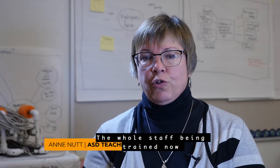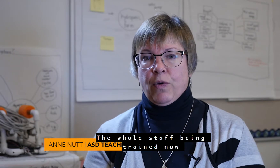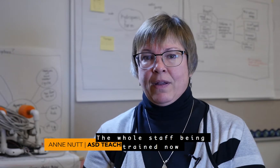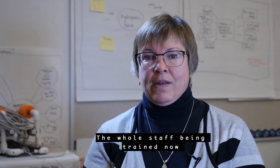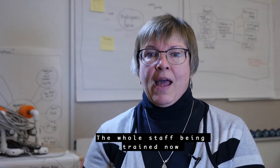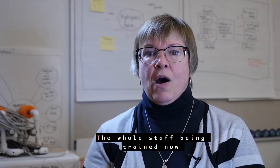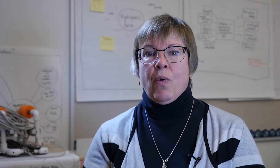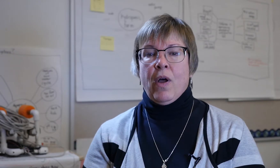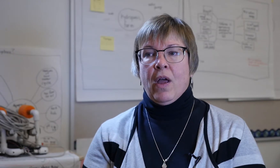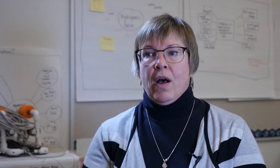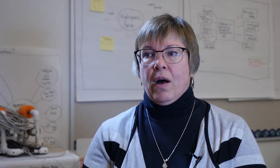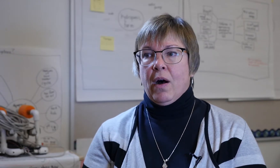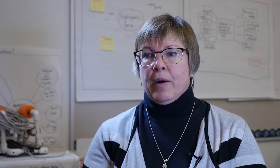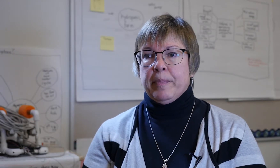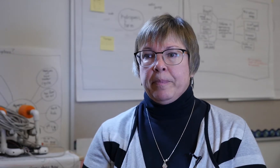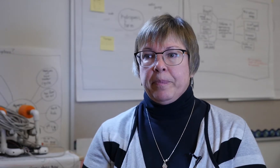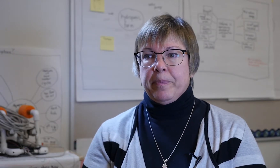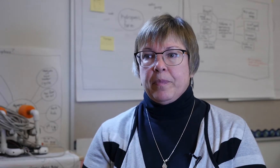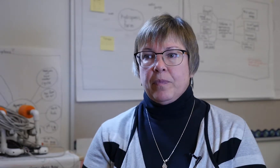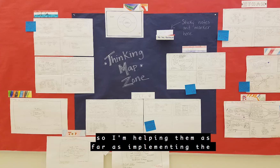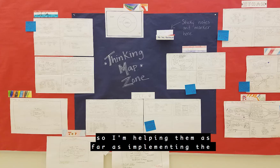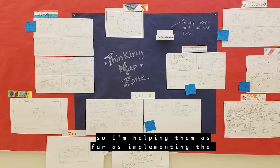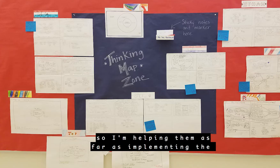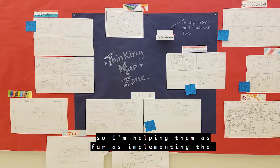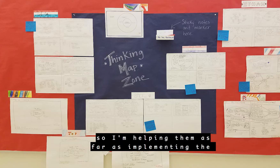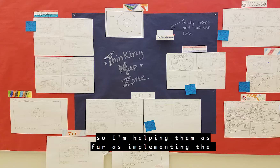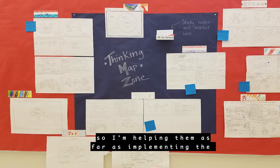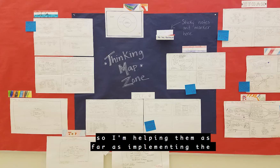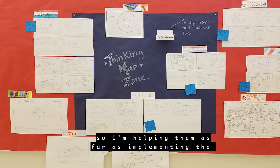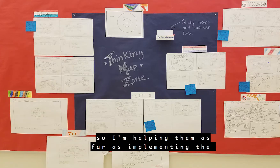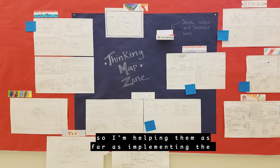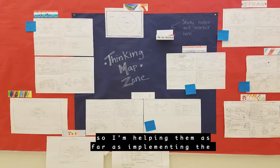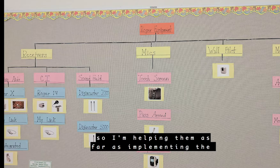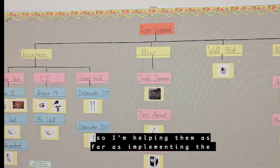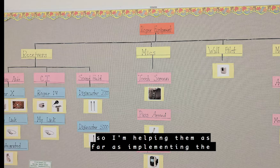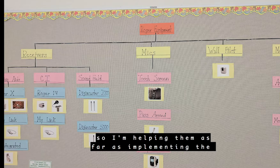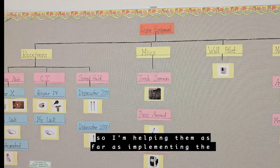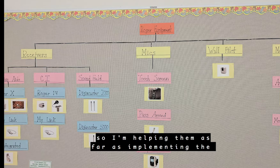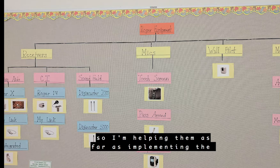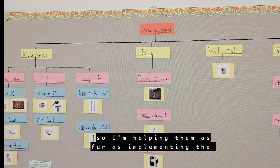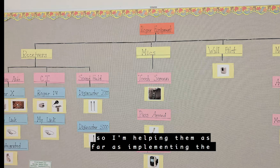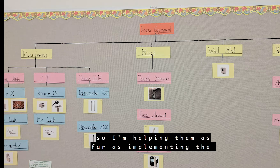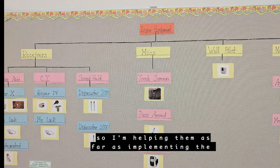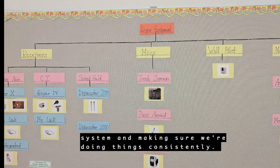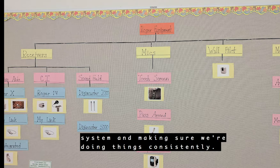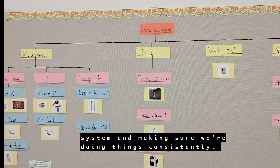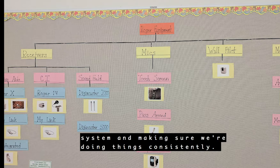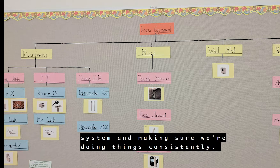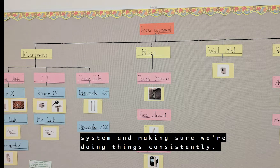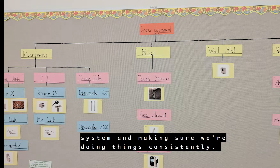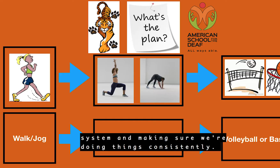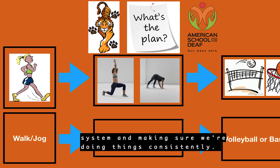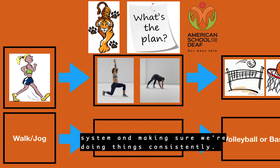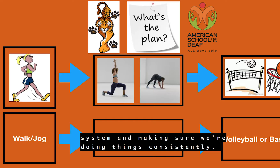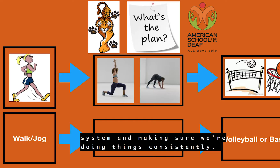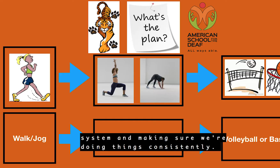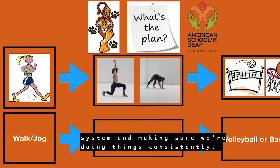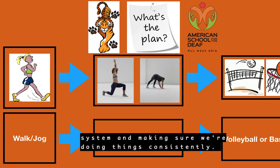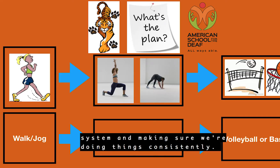trained now, I'm helping them as far as implementing the system and making sure we're